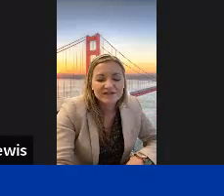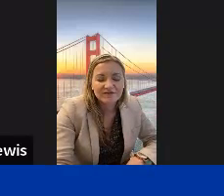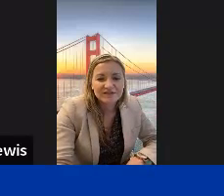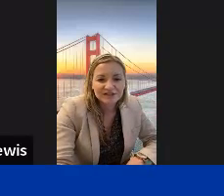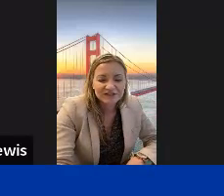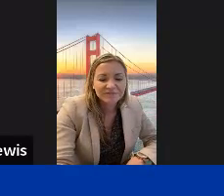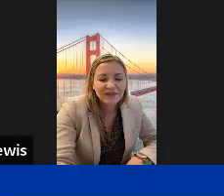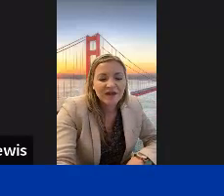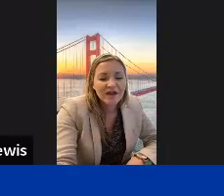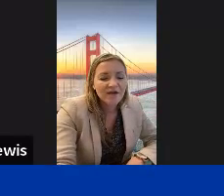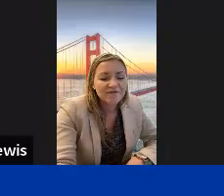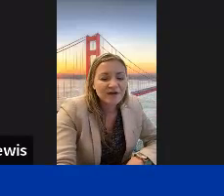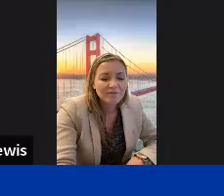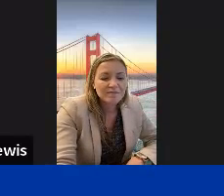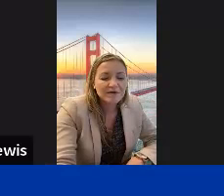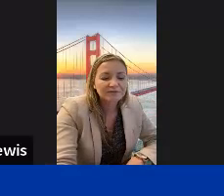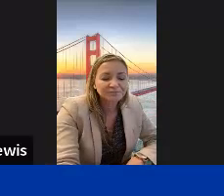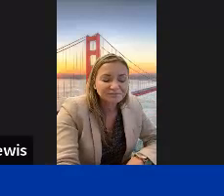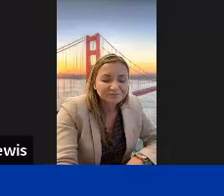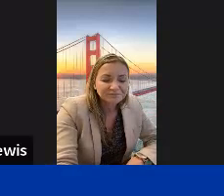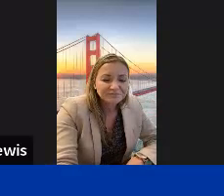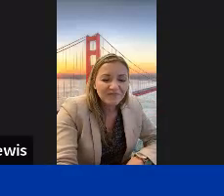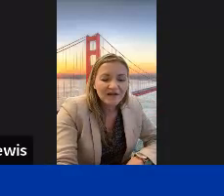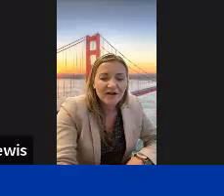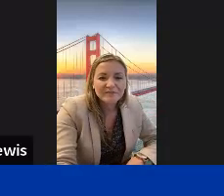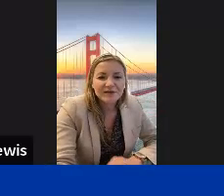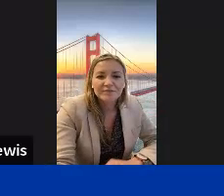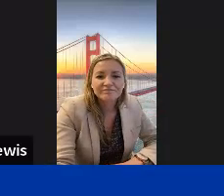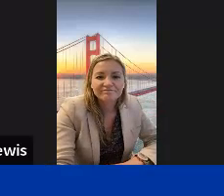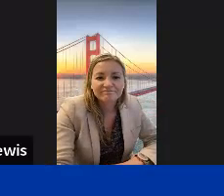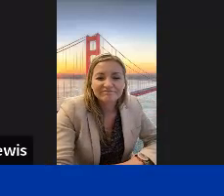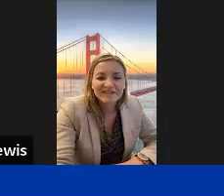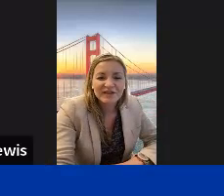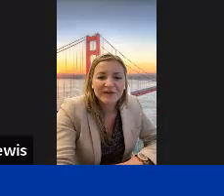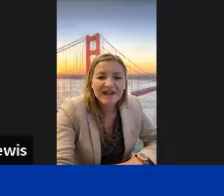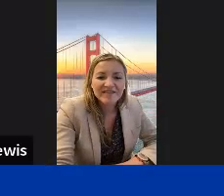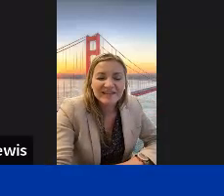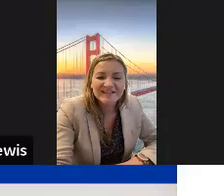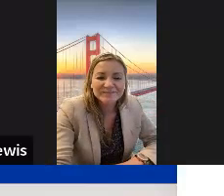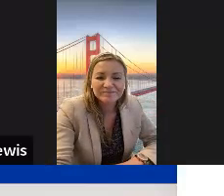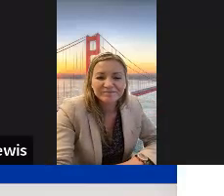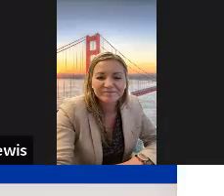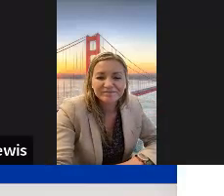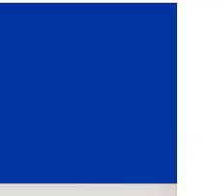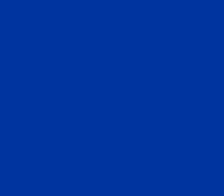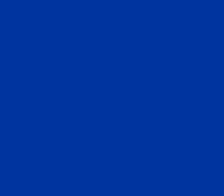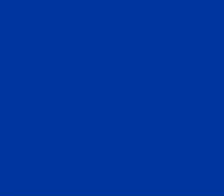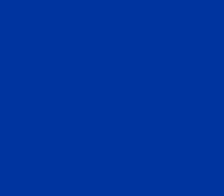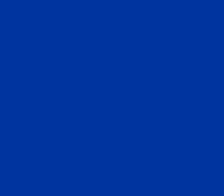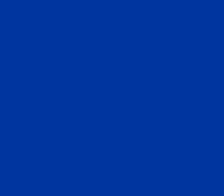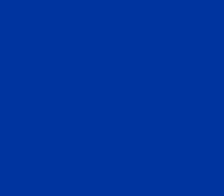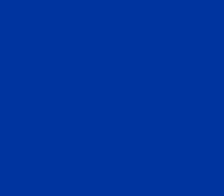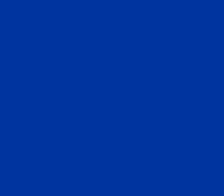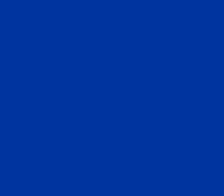bring into this conversation for young people. So that's all I wanted to add. Thanks. Thank